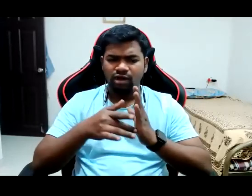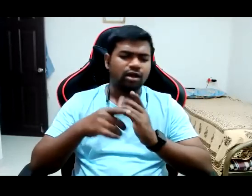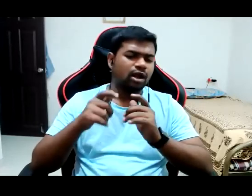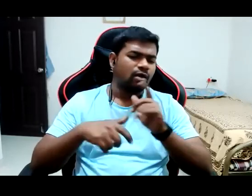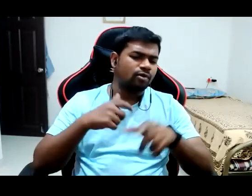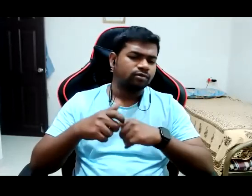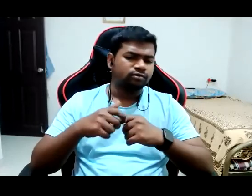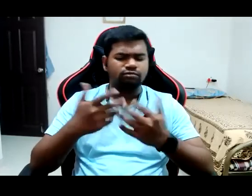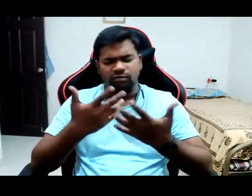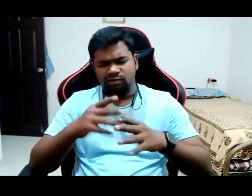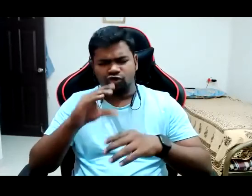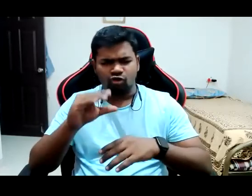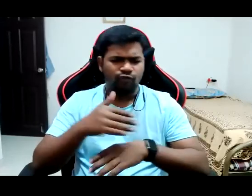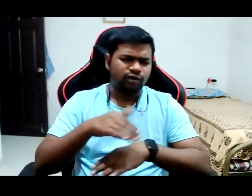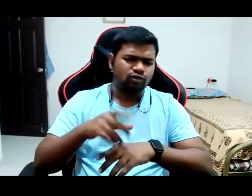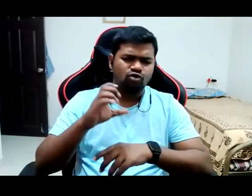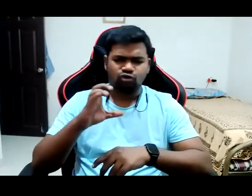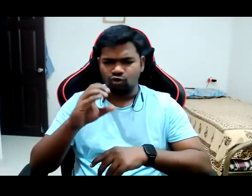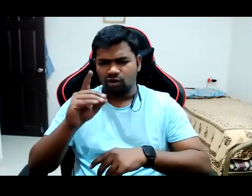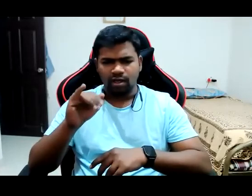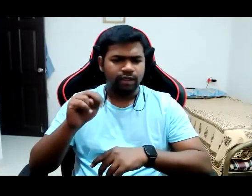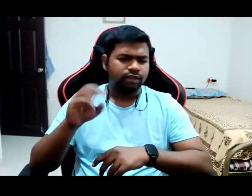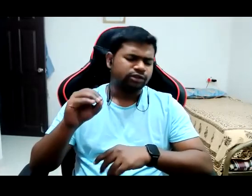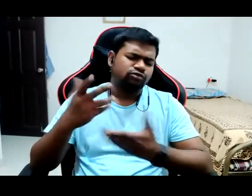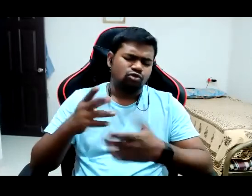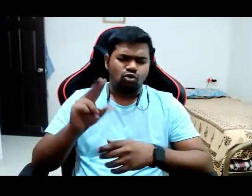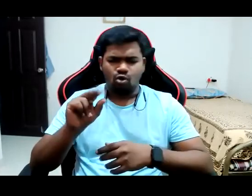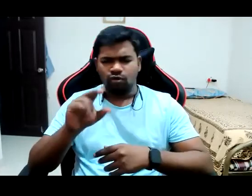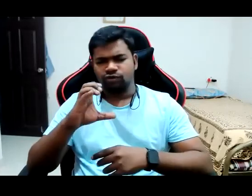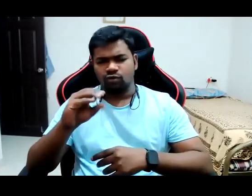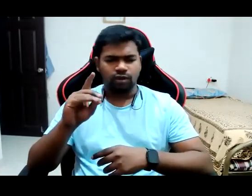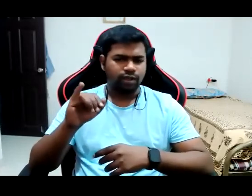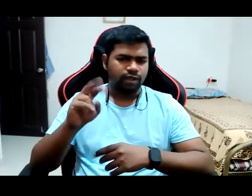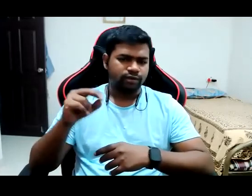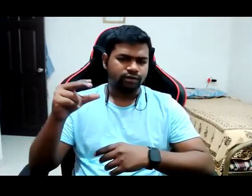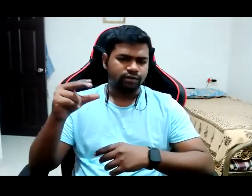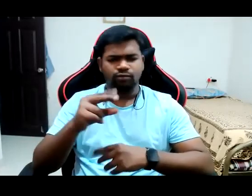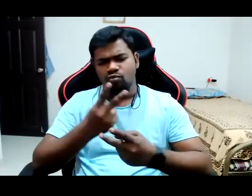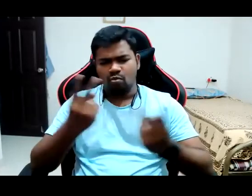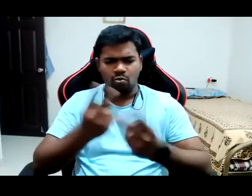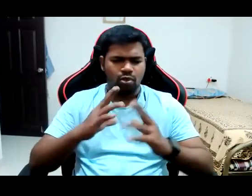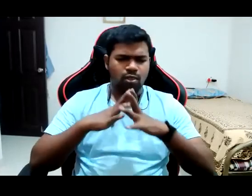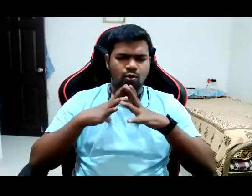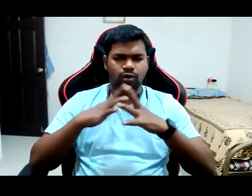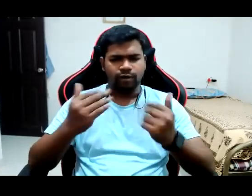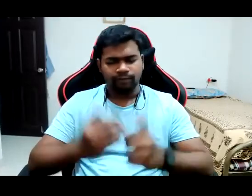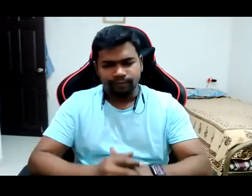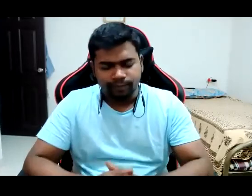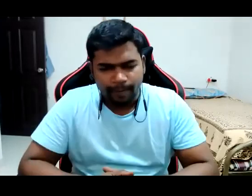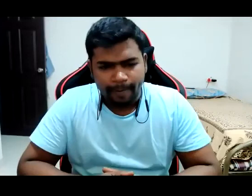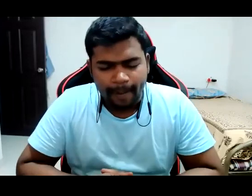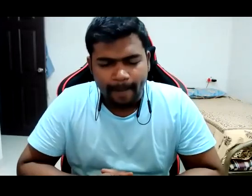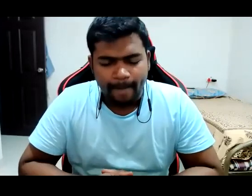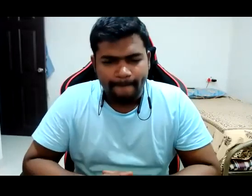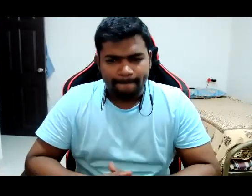software related role or a coding or a non-coding role. Both are okay. Okay, thank you. Yeah.